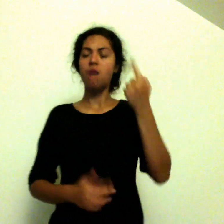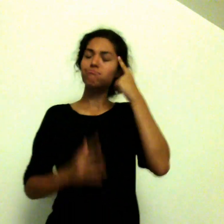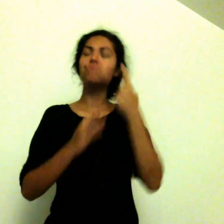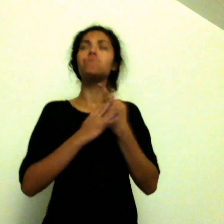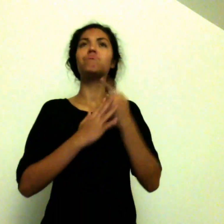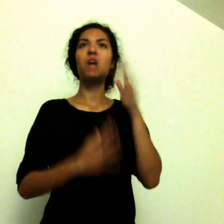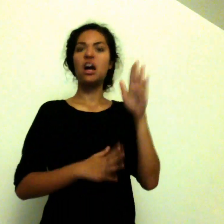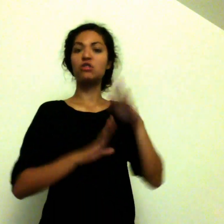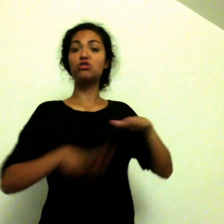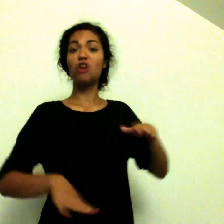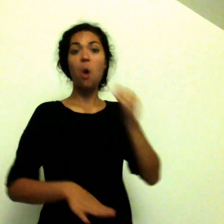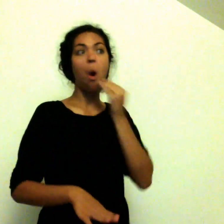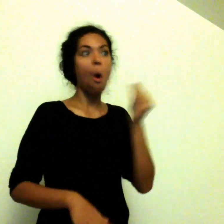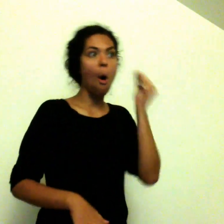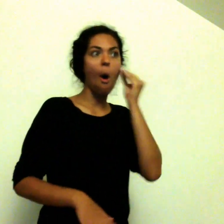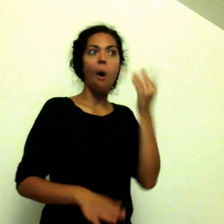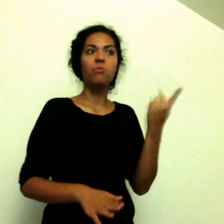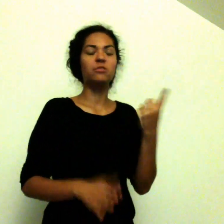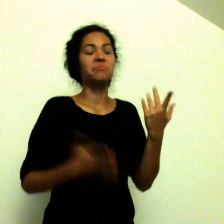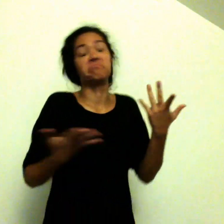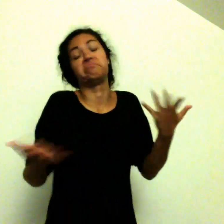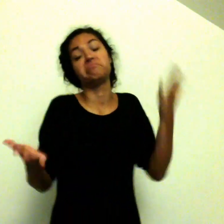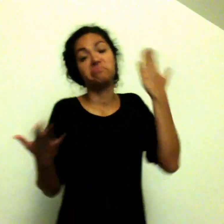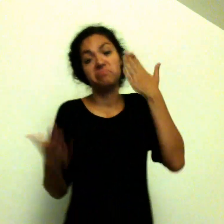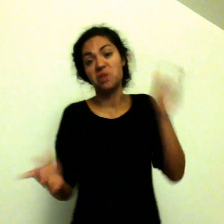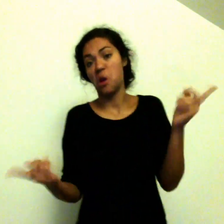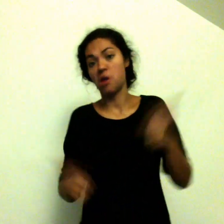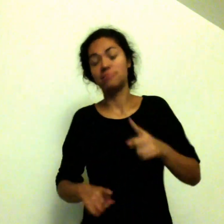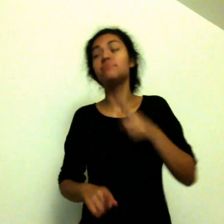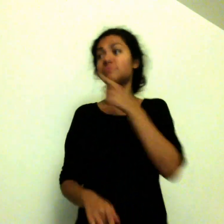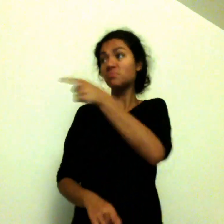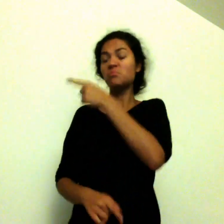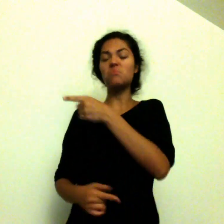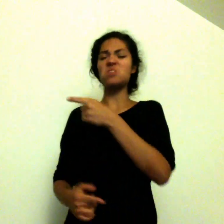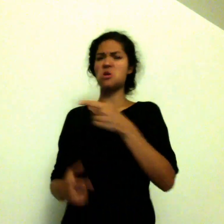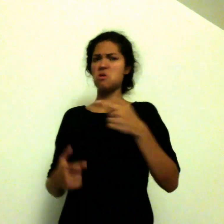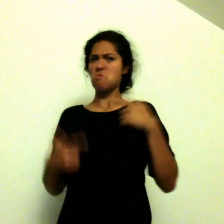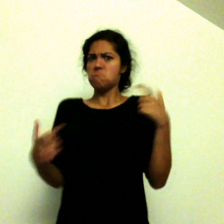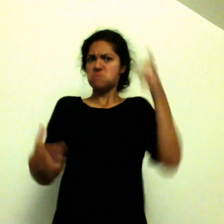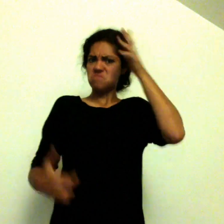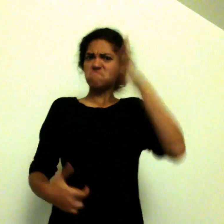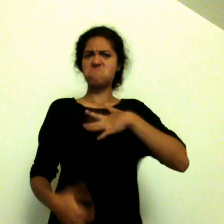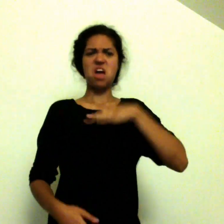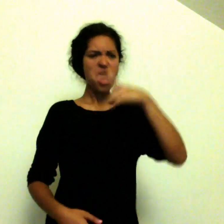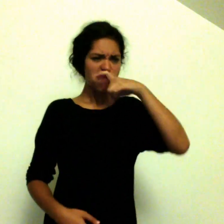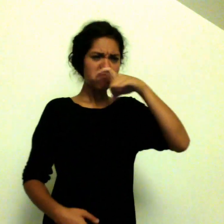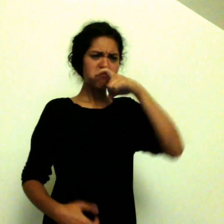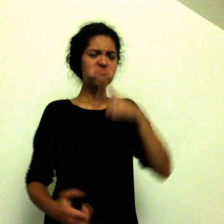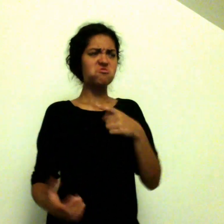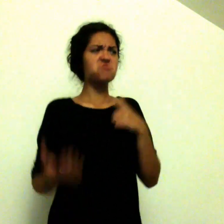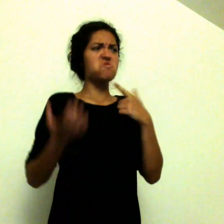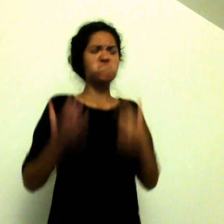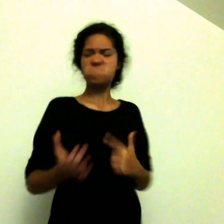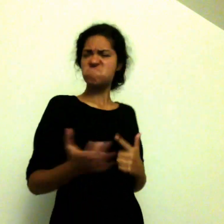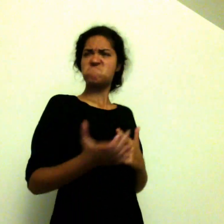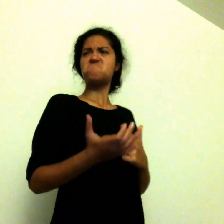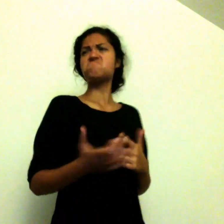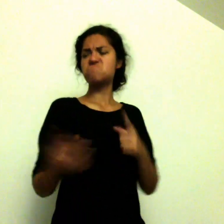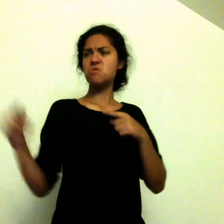direction. And this young, sturdy-looking, mustachioed Israeli soldier looked towards one of his other comrades there, and then he took his machine